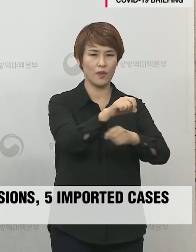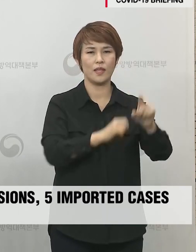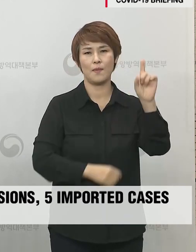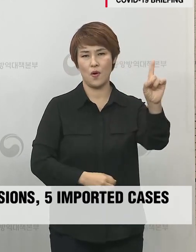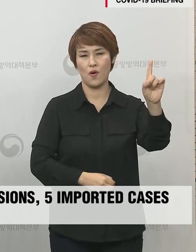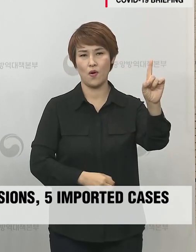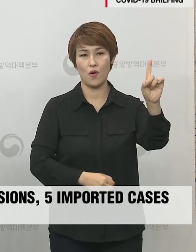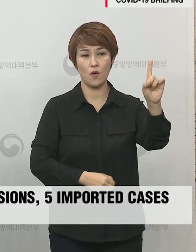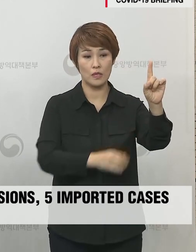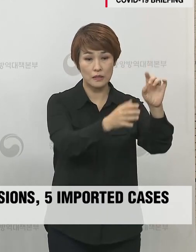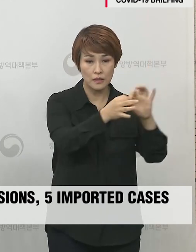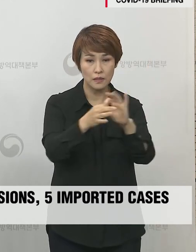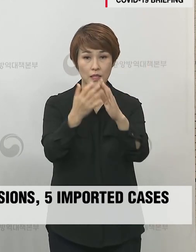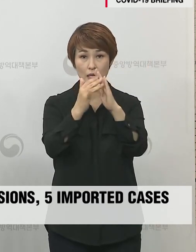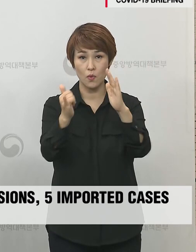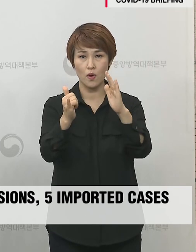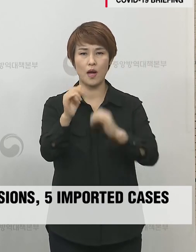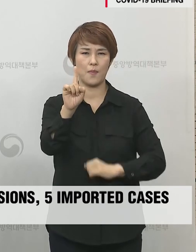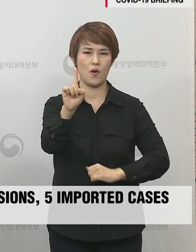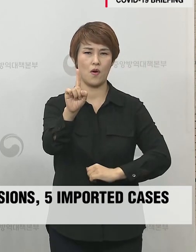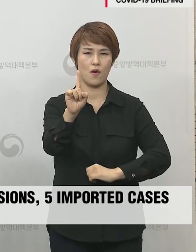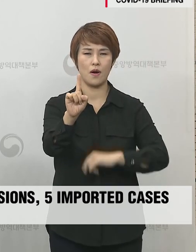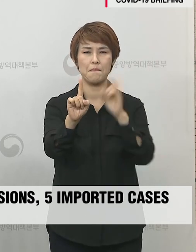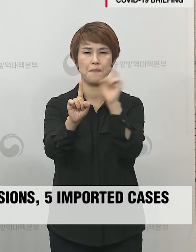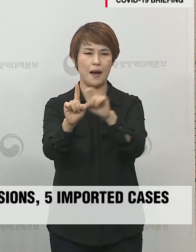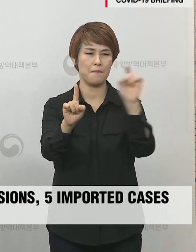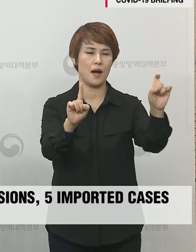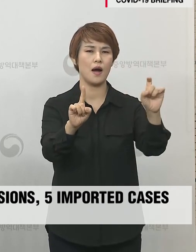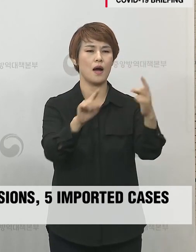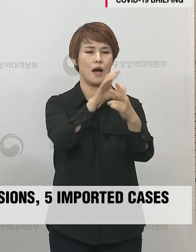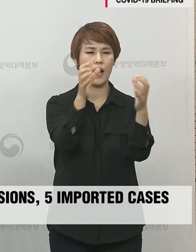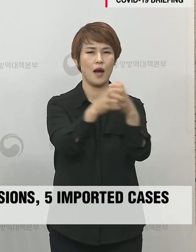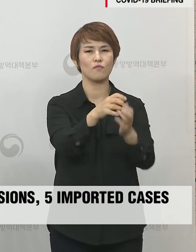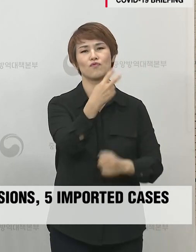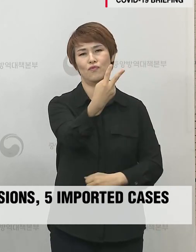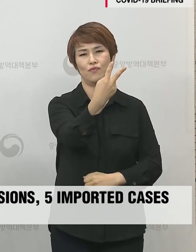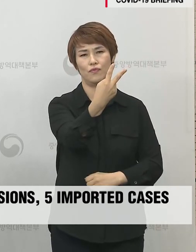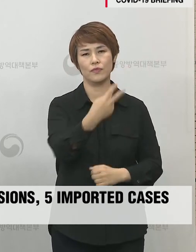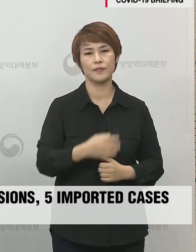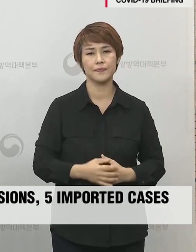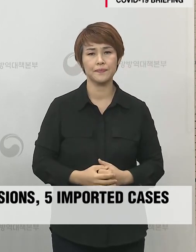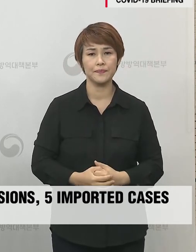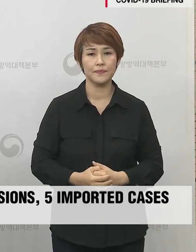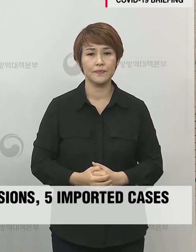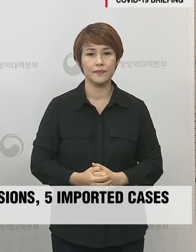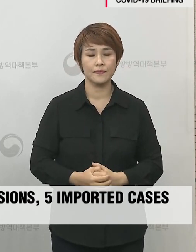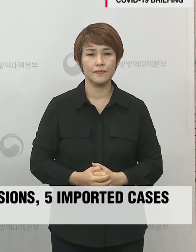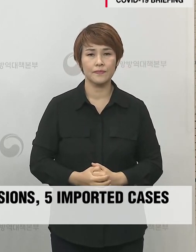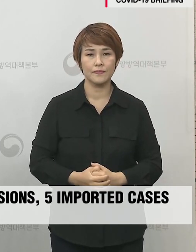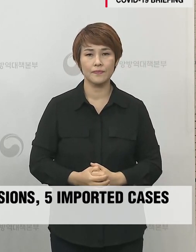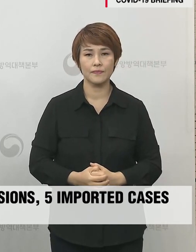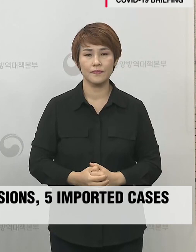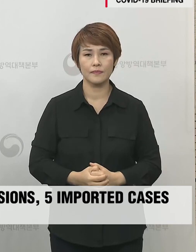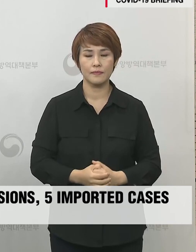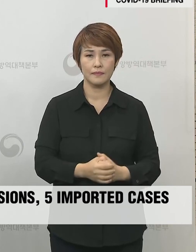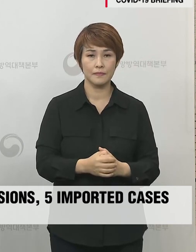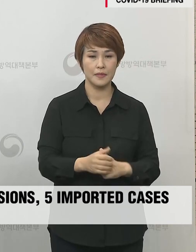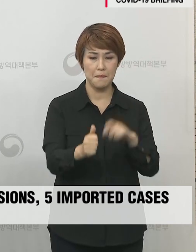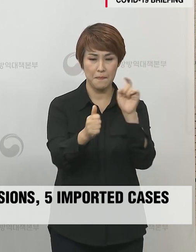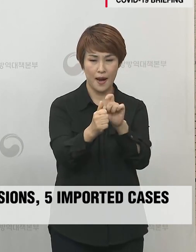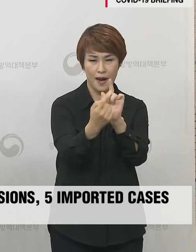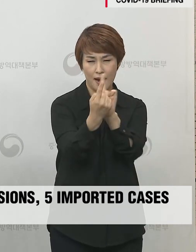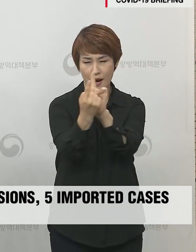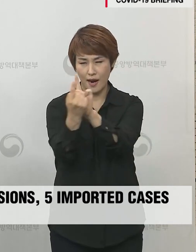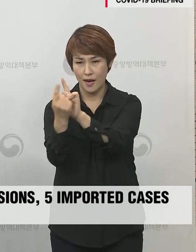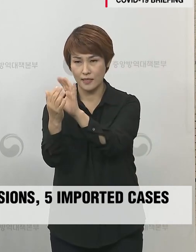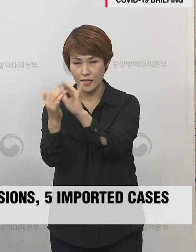Center, we have one employee and one family member being confirmed, so that makes it 2 confirmed cases.